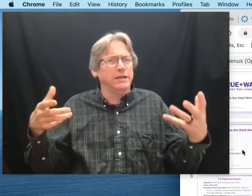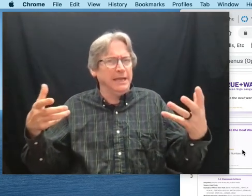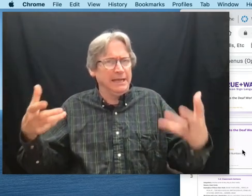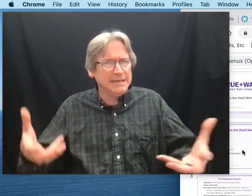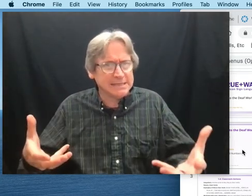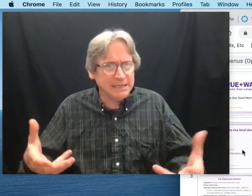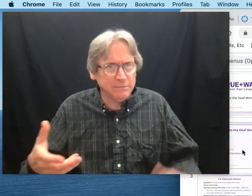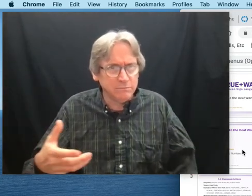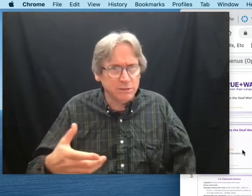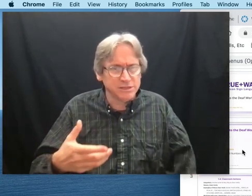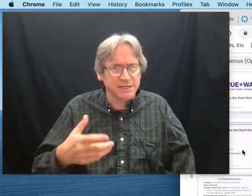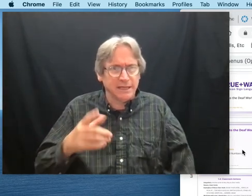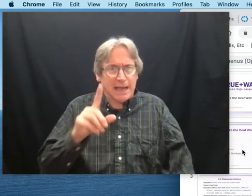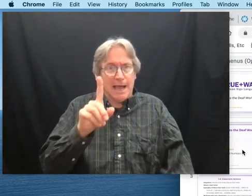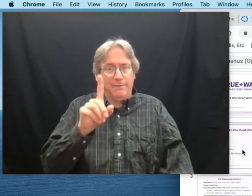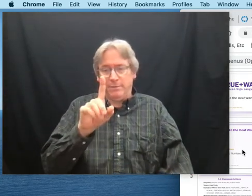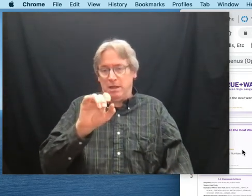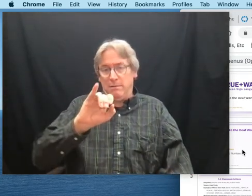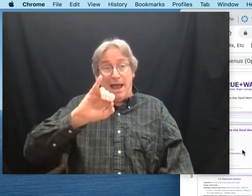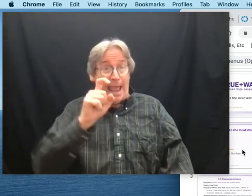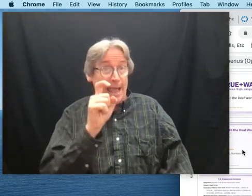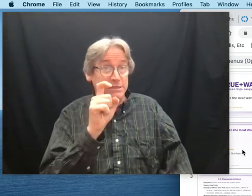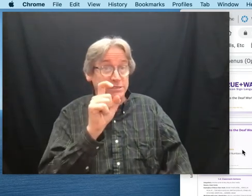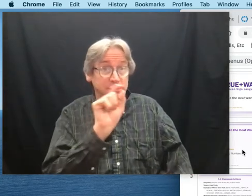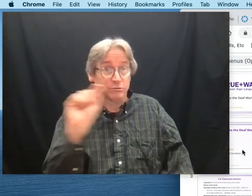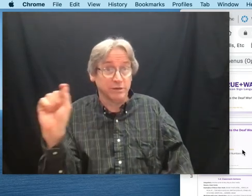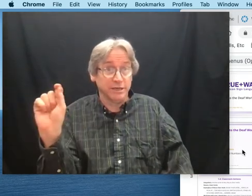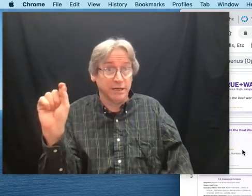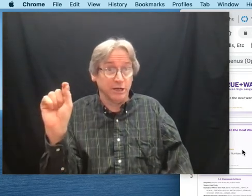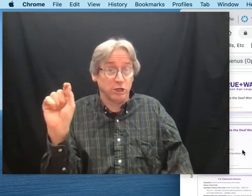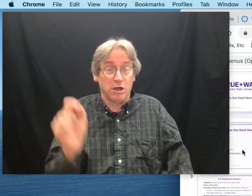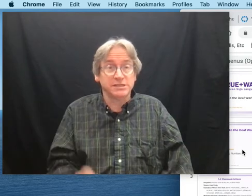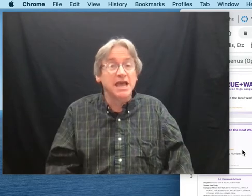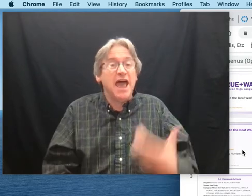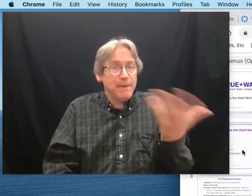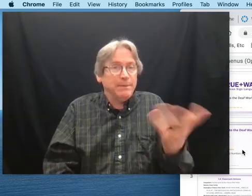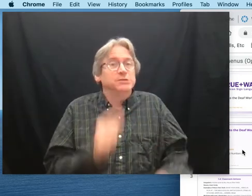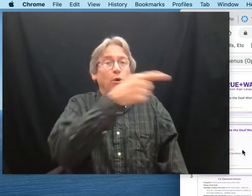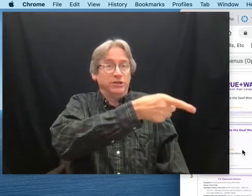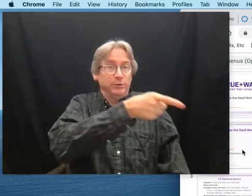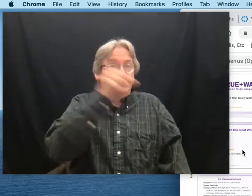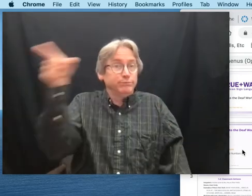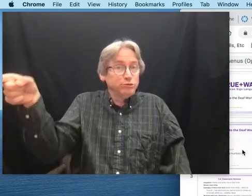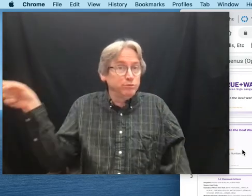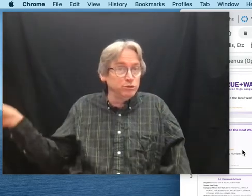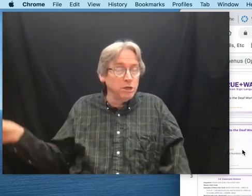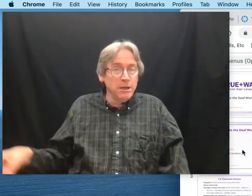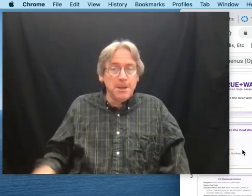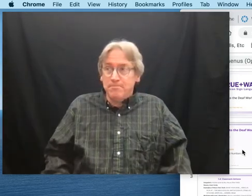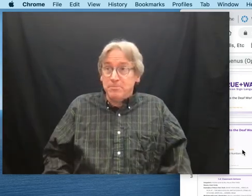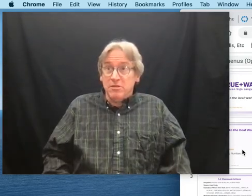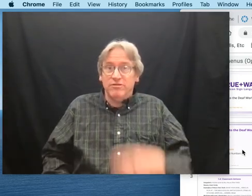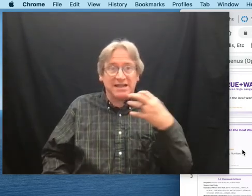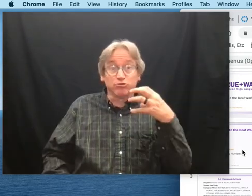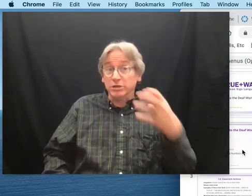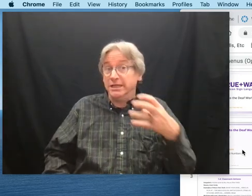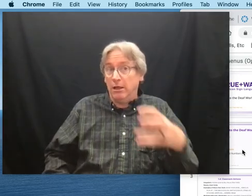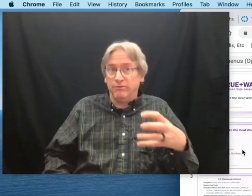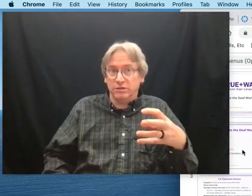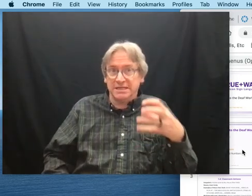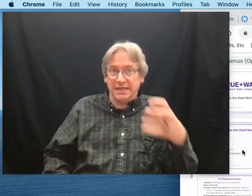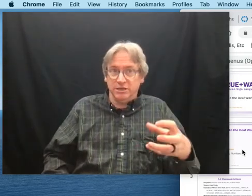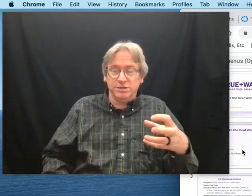will call it indexing. You'll see like IX written in a gloss, and that means point to it. That's